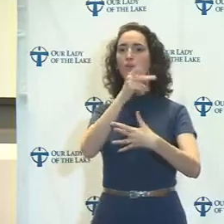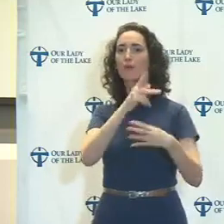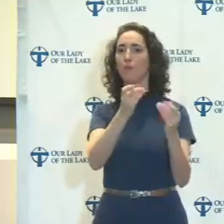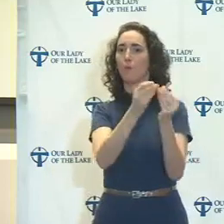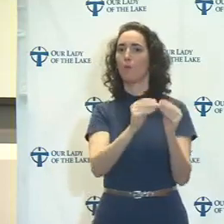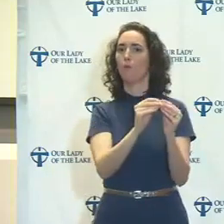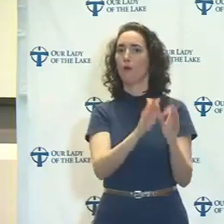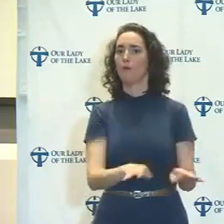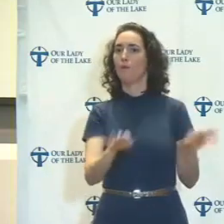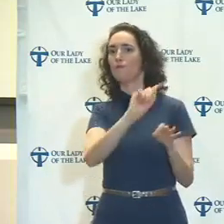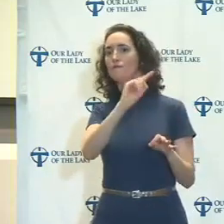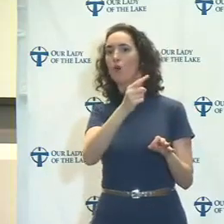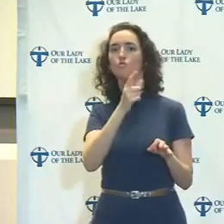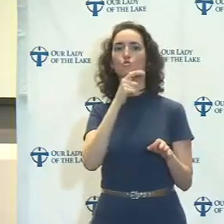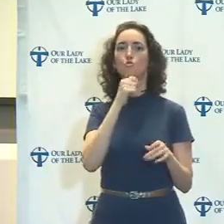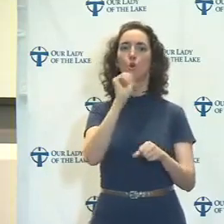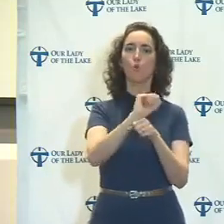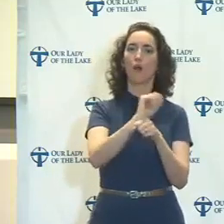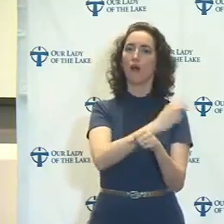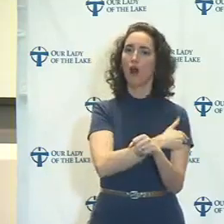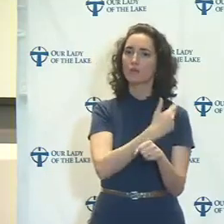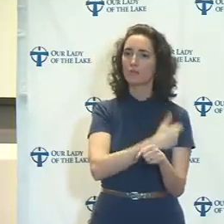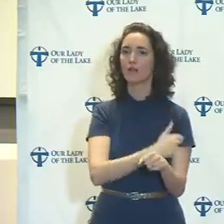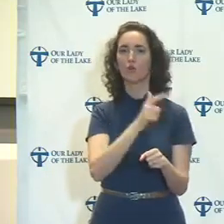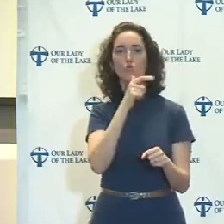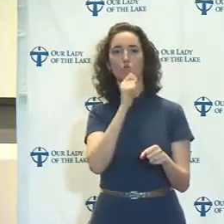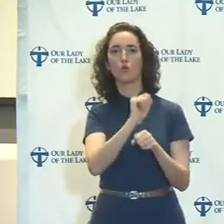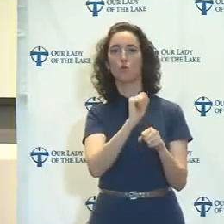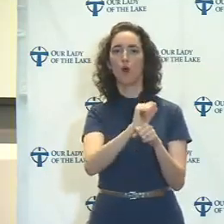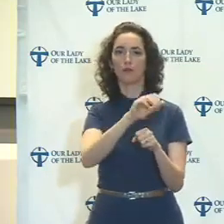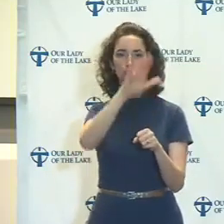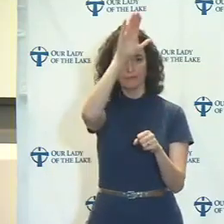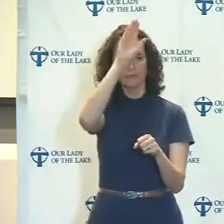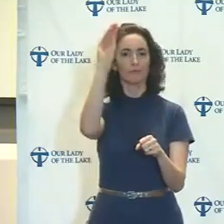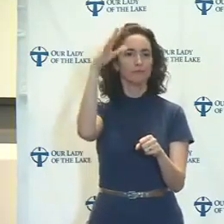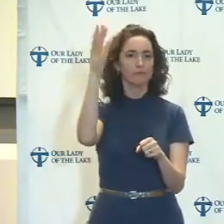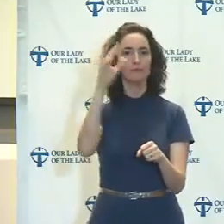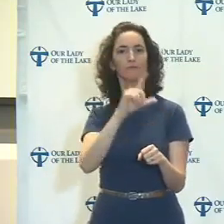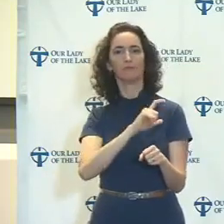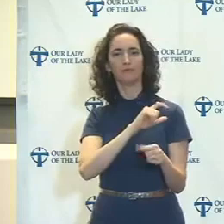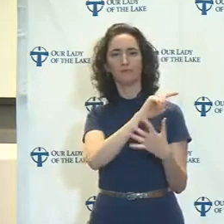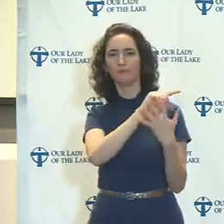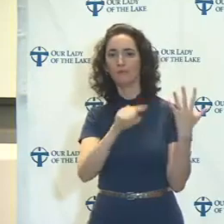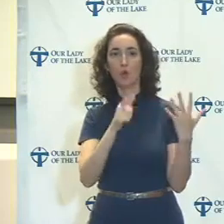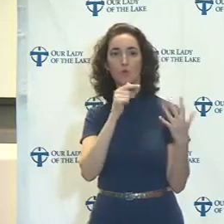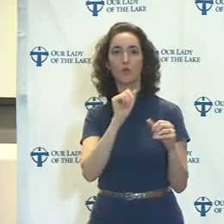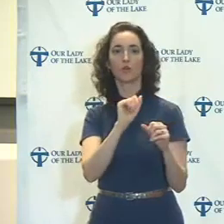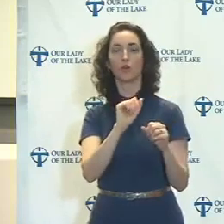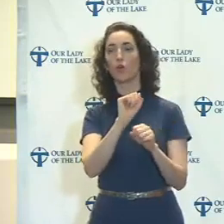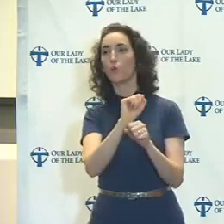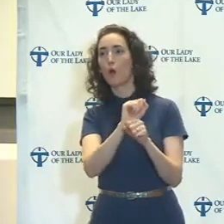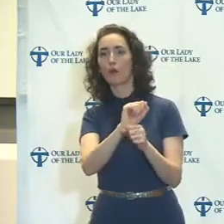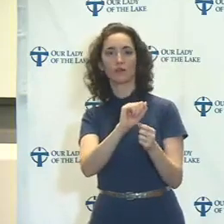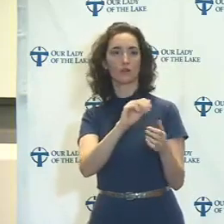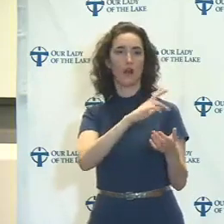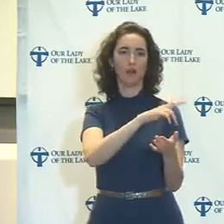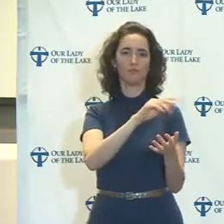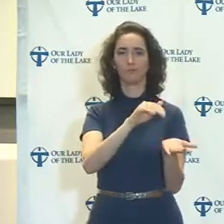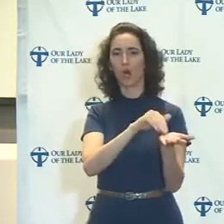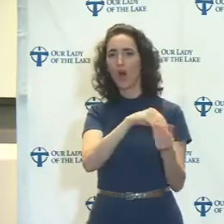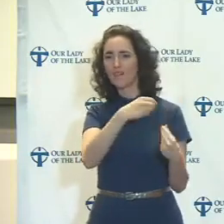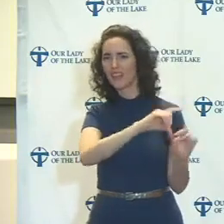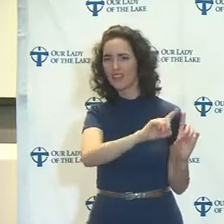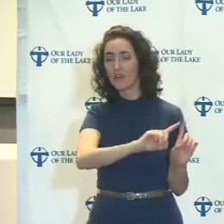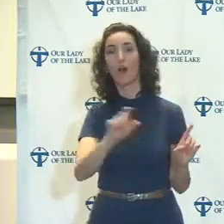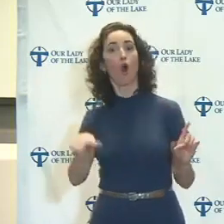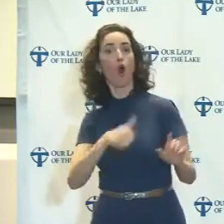frontline essential workers, first responder types who are not in the medical field, but responding to